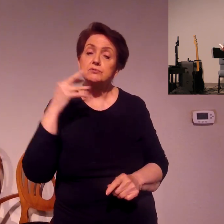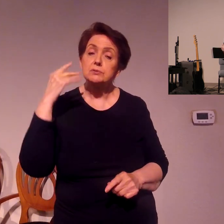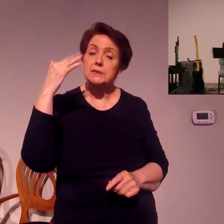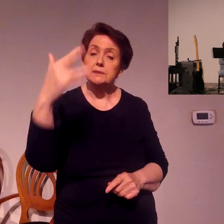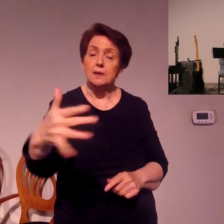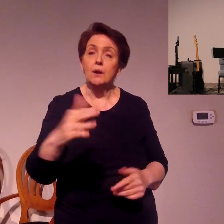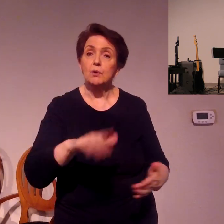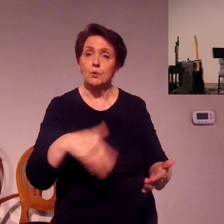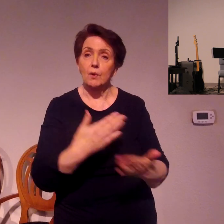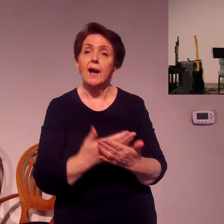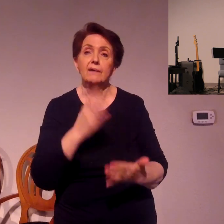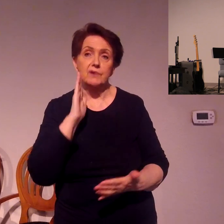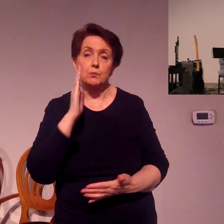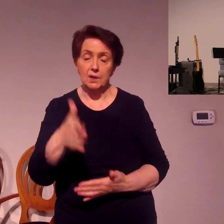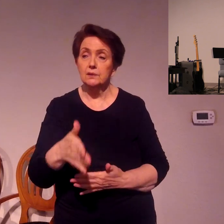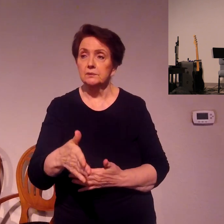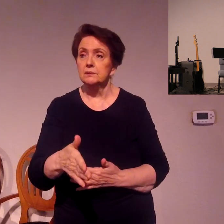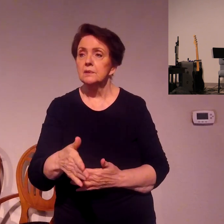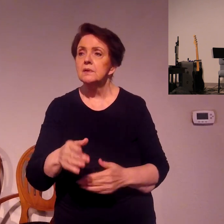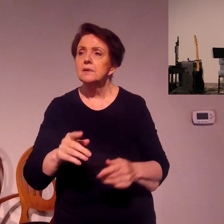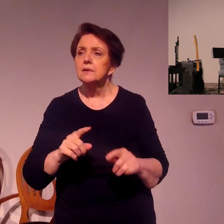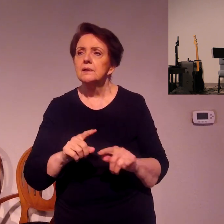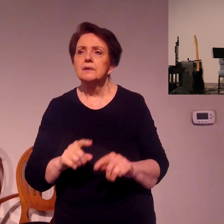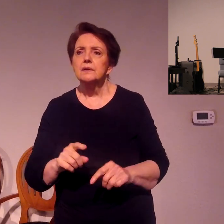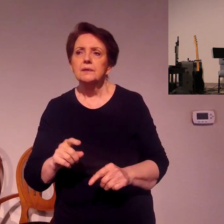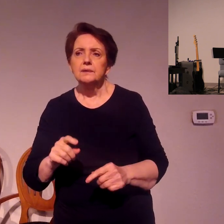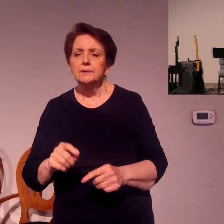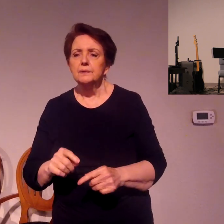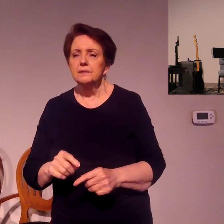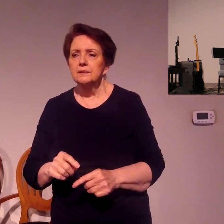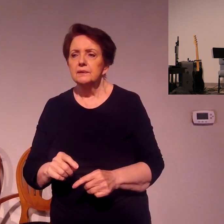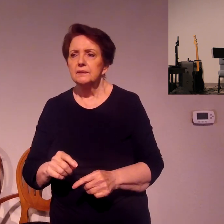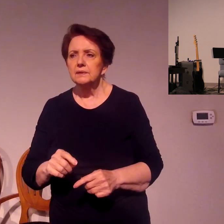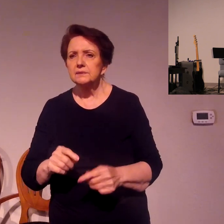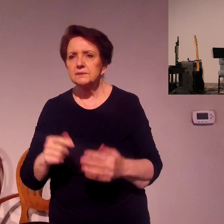see? And it's all of those little ways in which